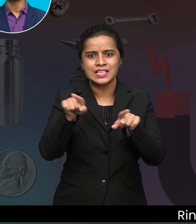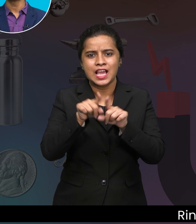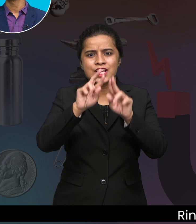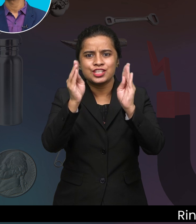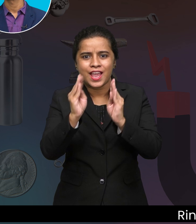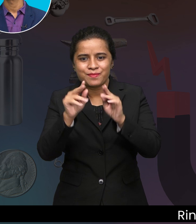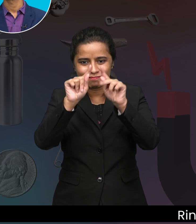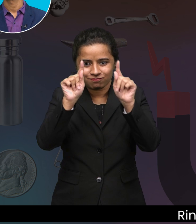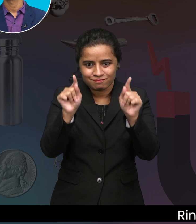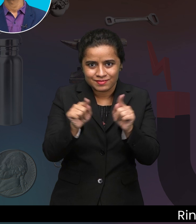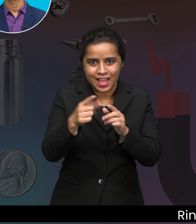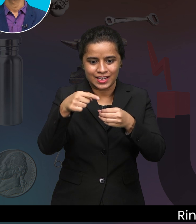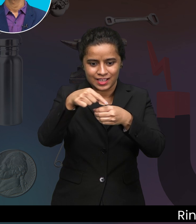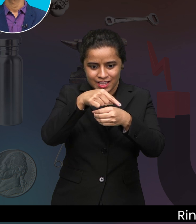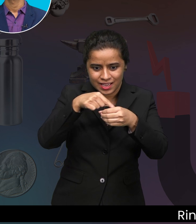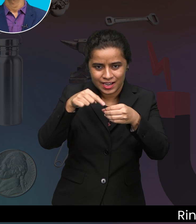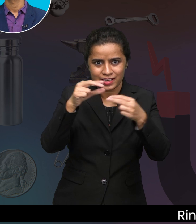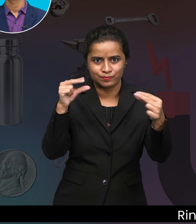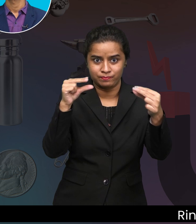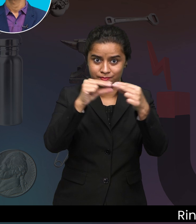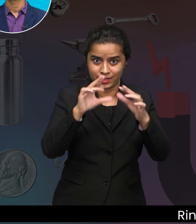ring magnets,